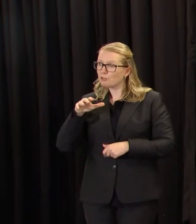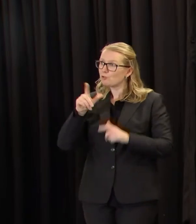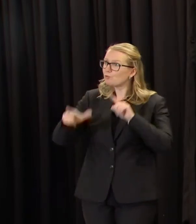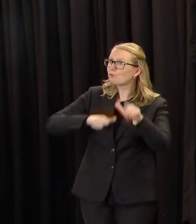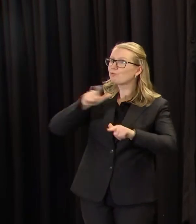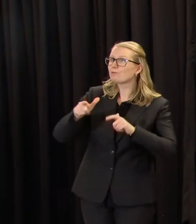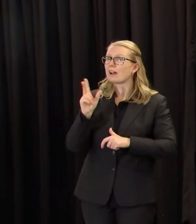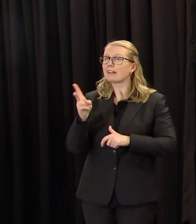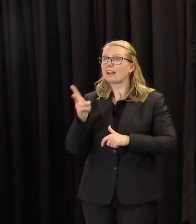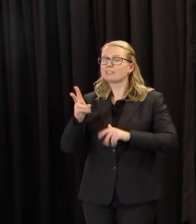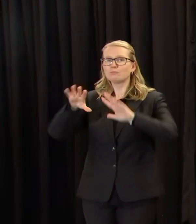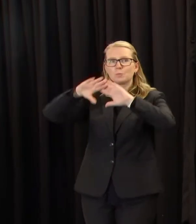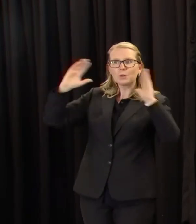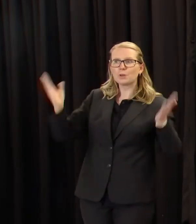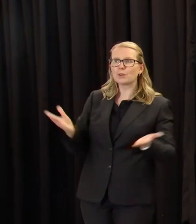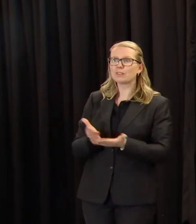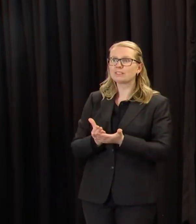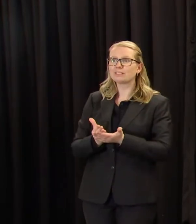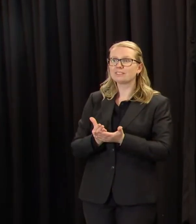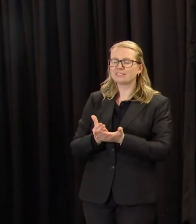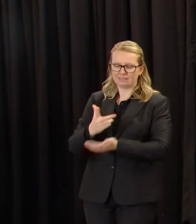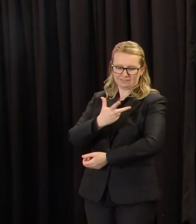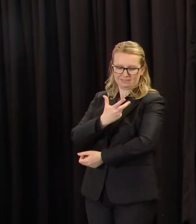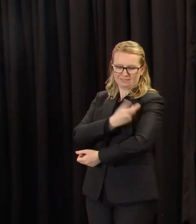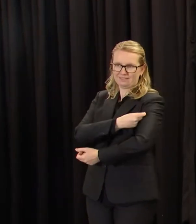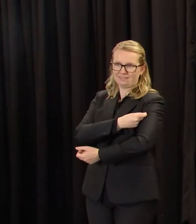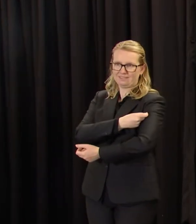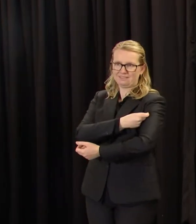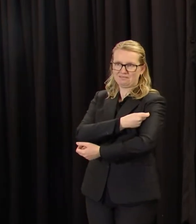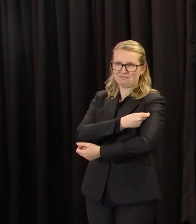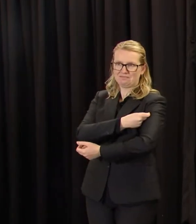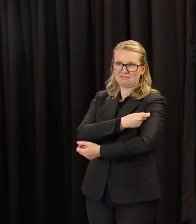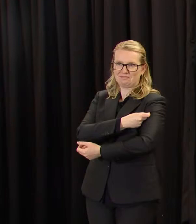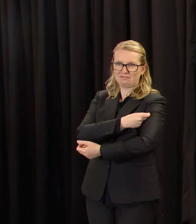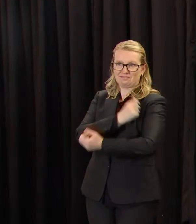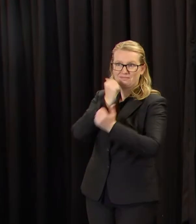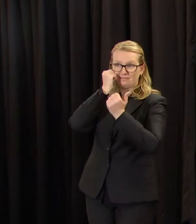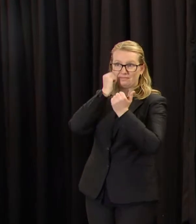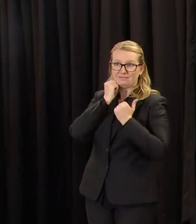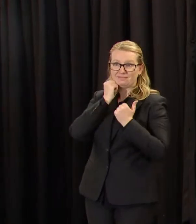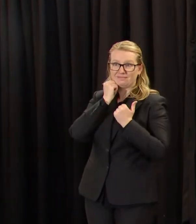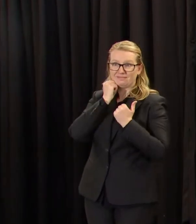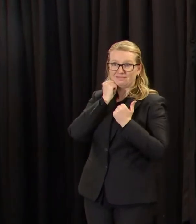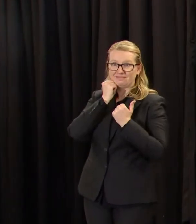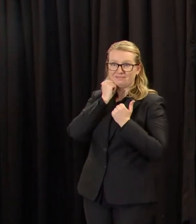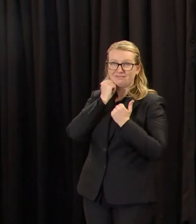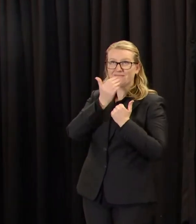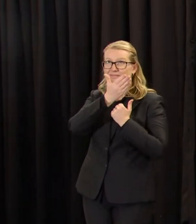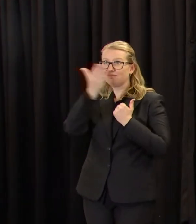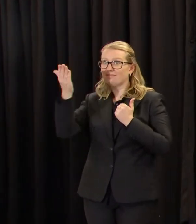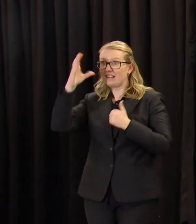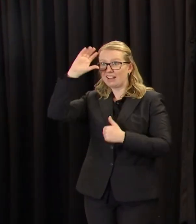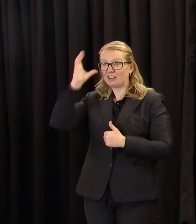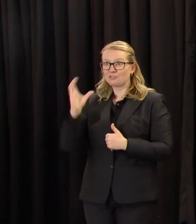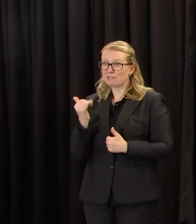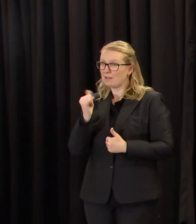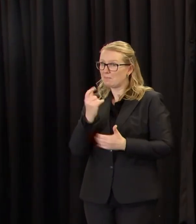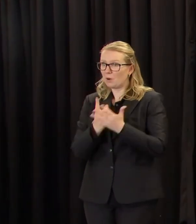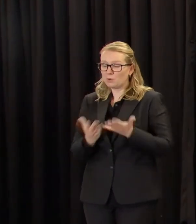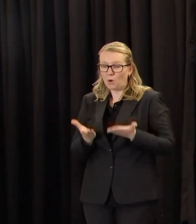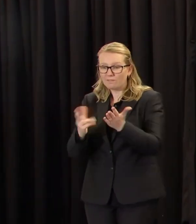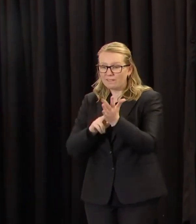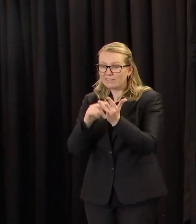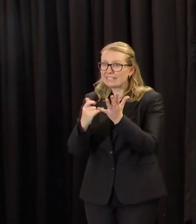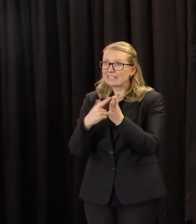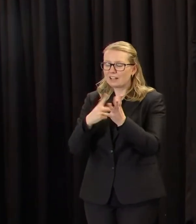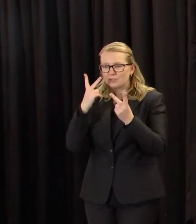vaccination status is going to be a thing. You're not getting a visa unless you have been double dosed. And whether people like